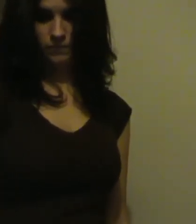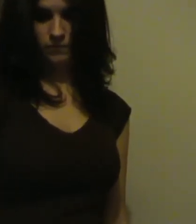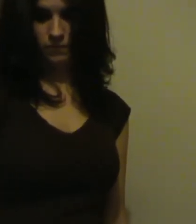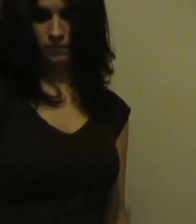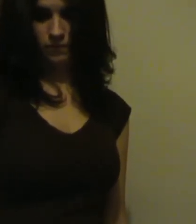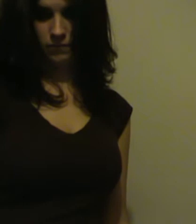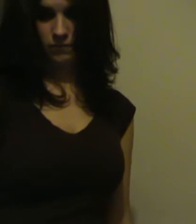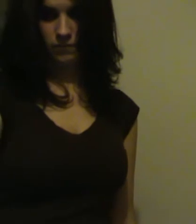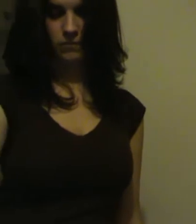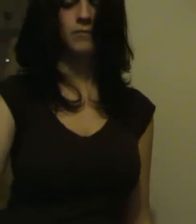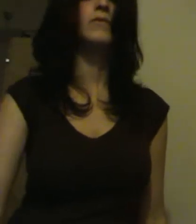the dinner napkin.